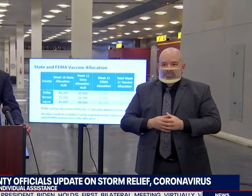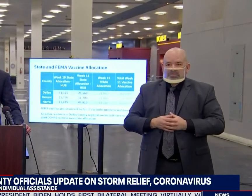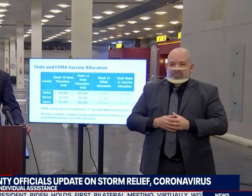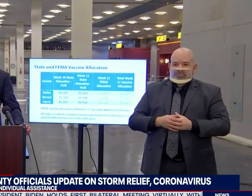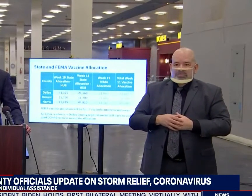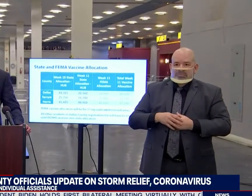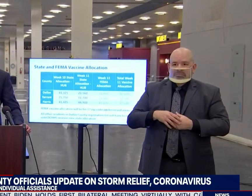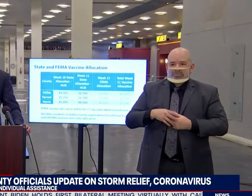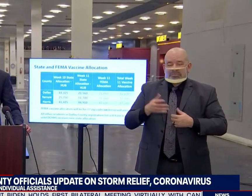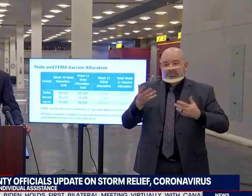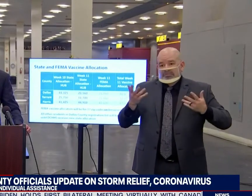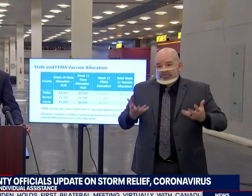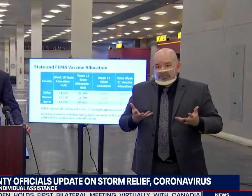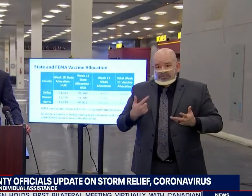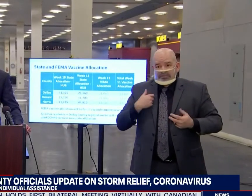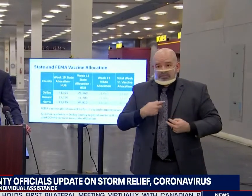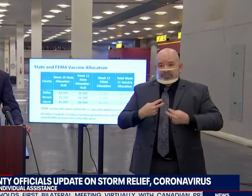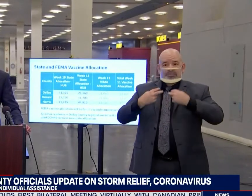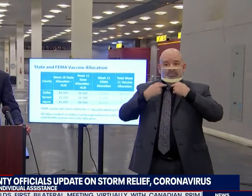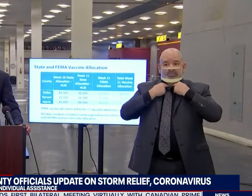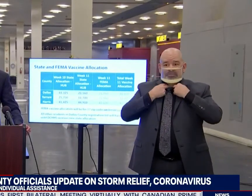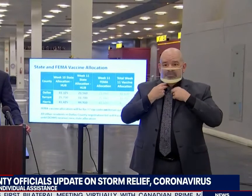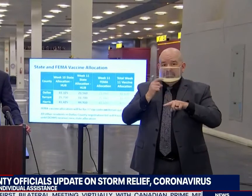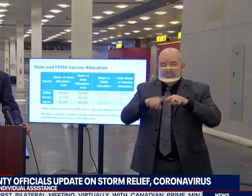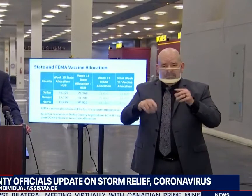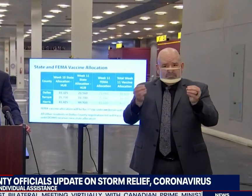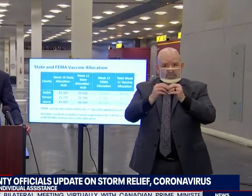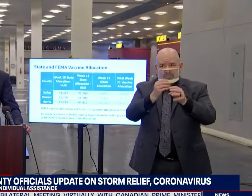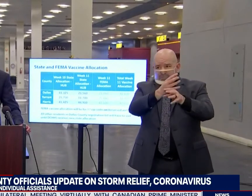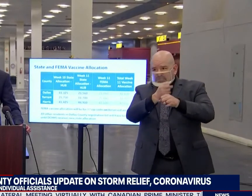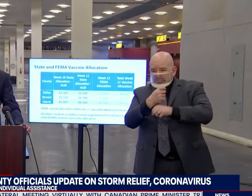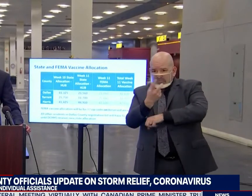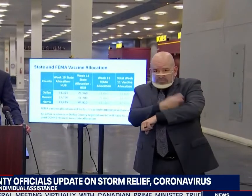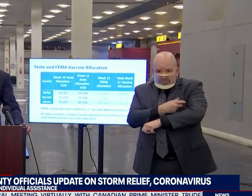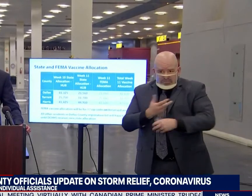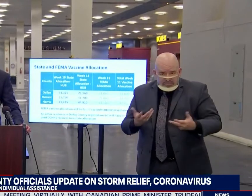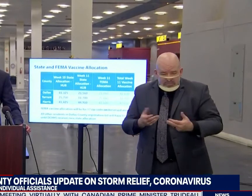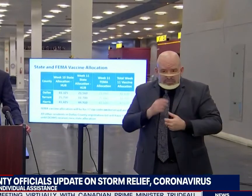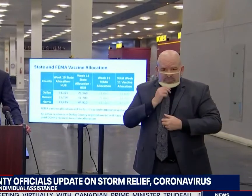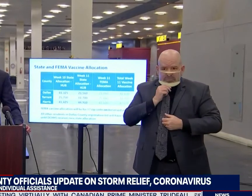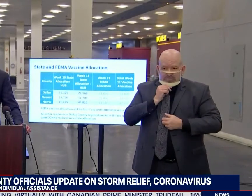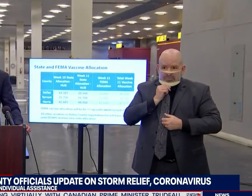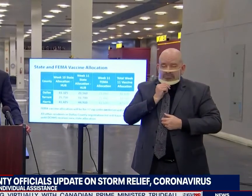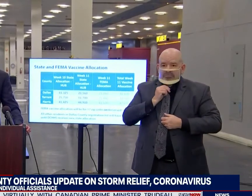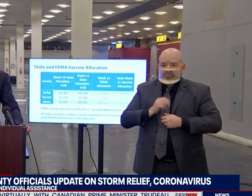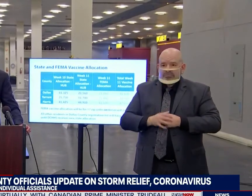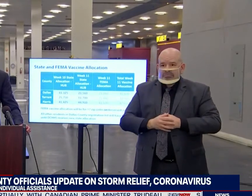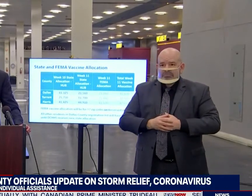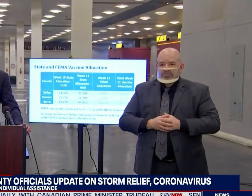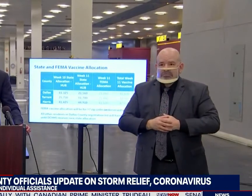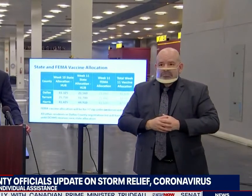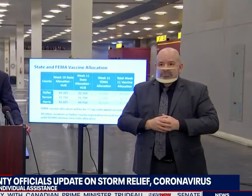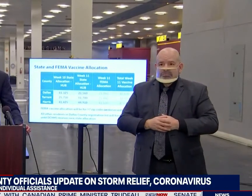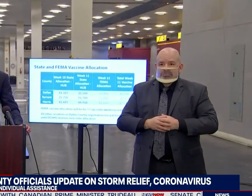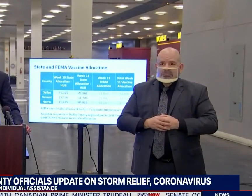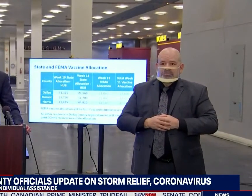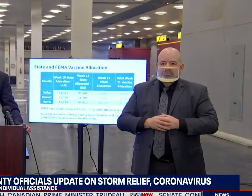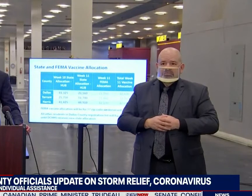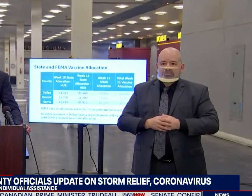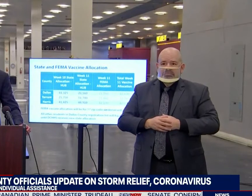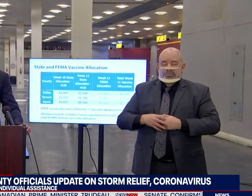county's list in Taran County and uh Dallas County will be disadvantaged by the state pulling the